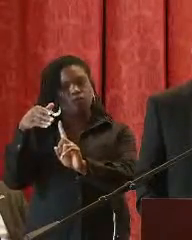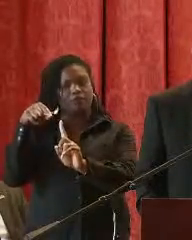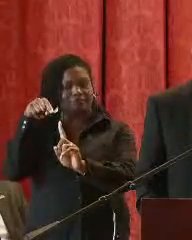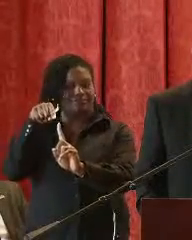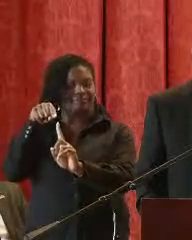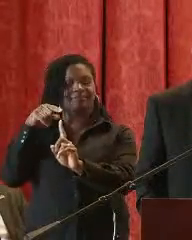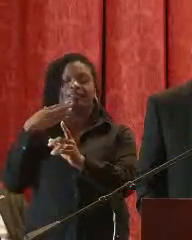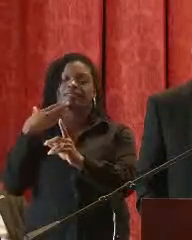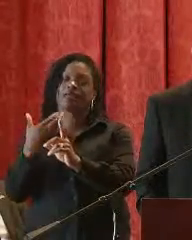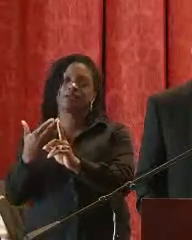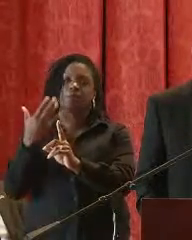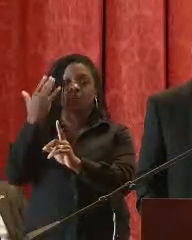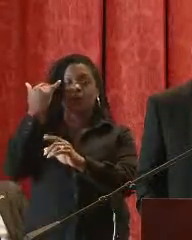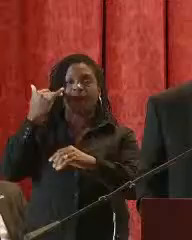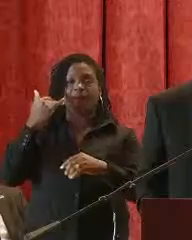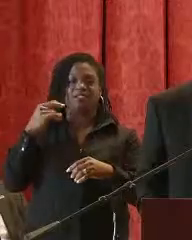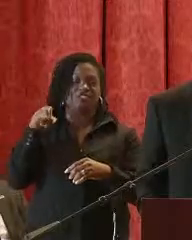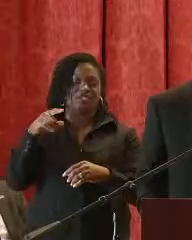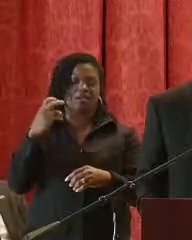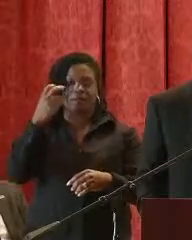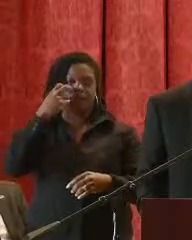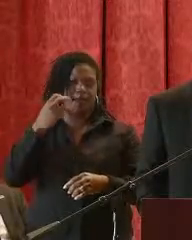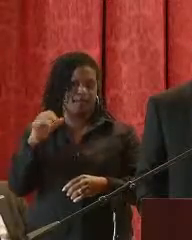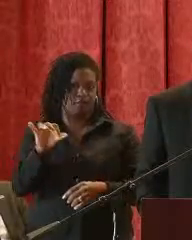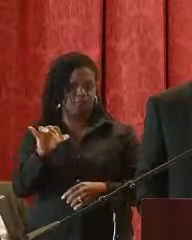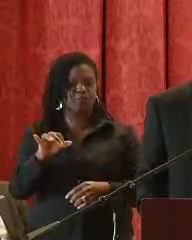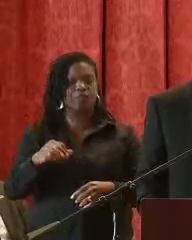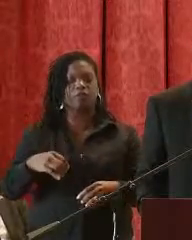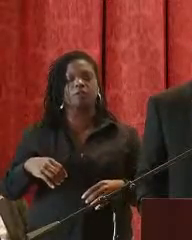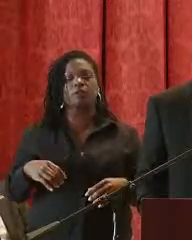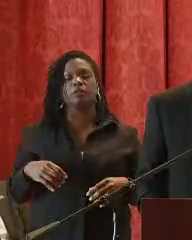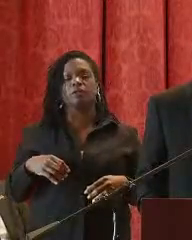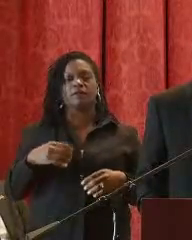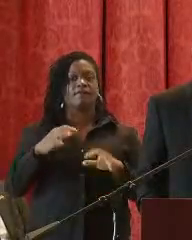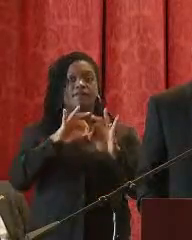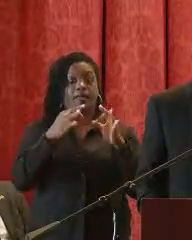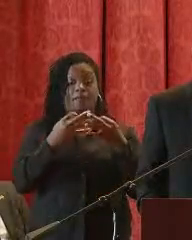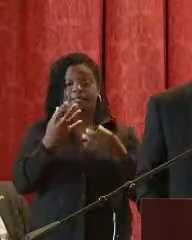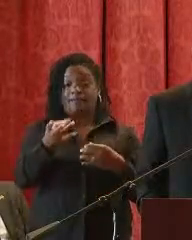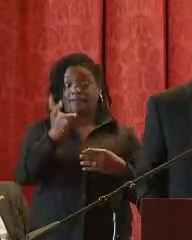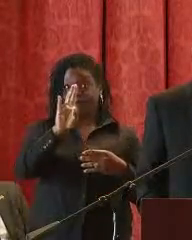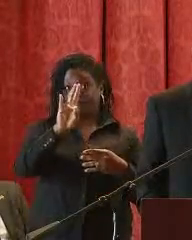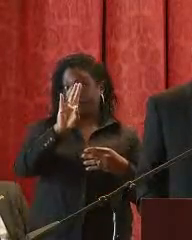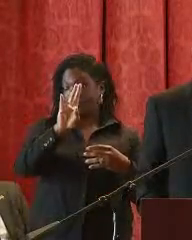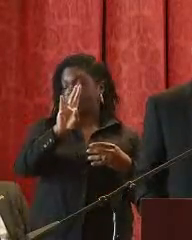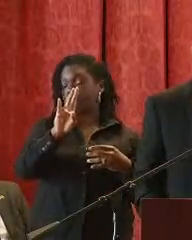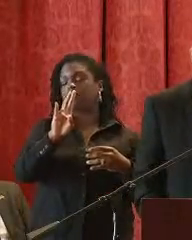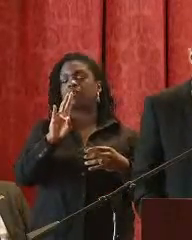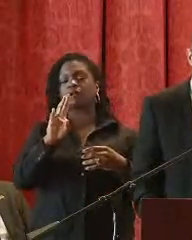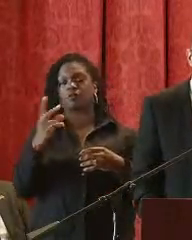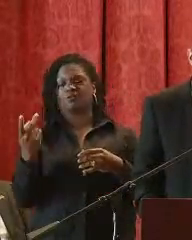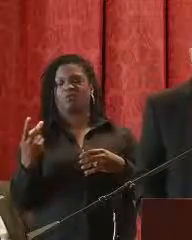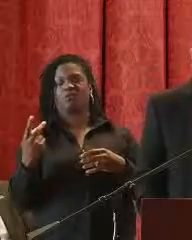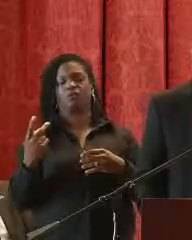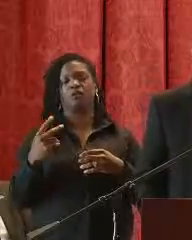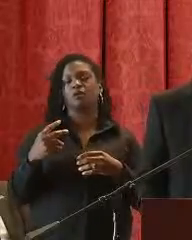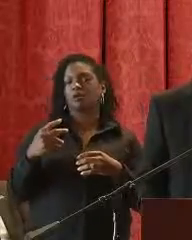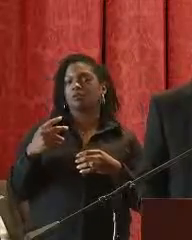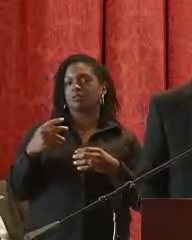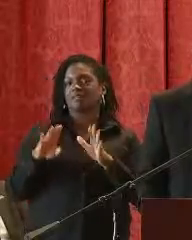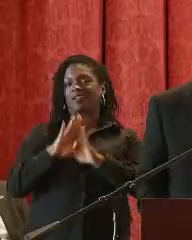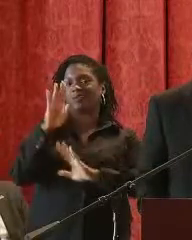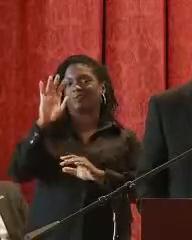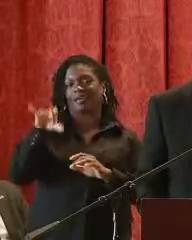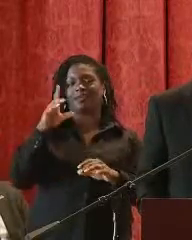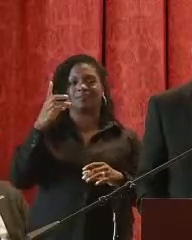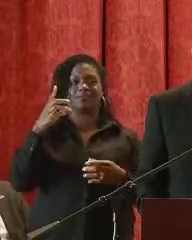well. We come from a family of 7, and 2 of us developed a disease called retinitis pigmentosa.